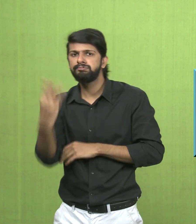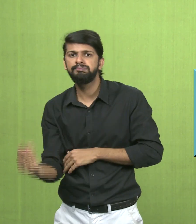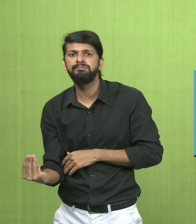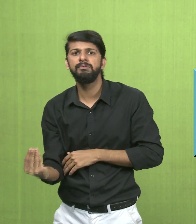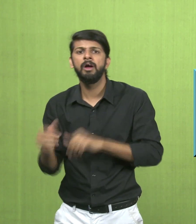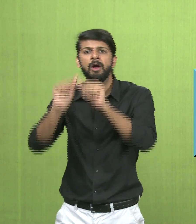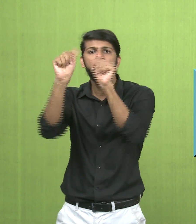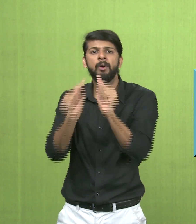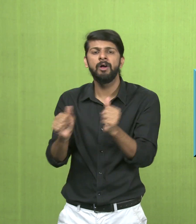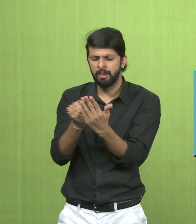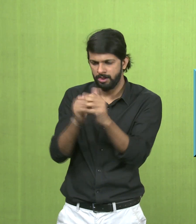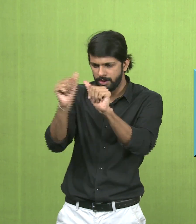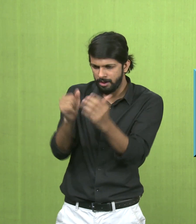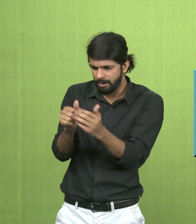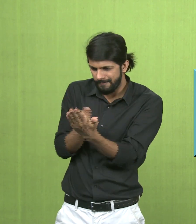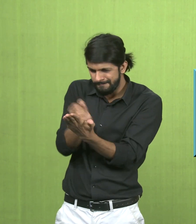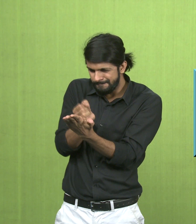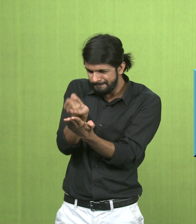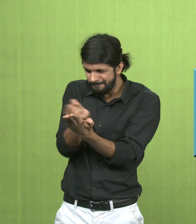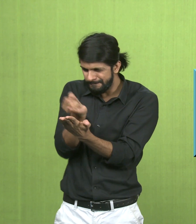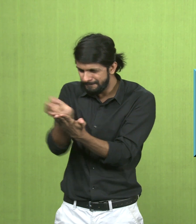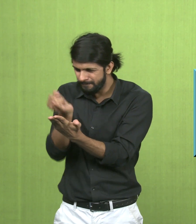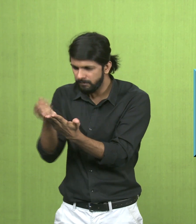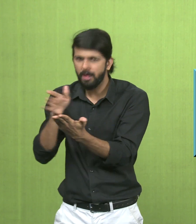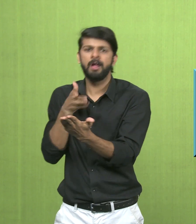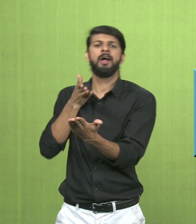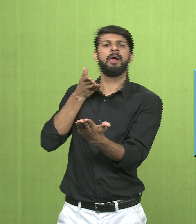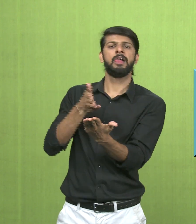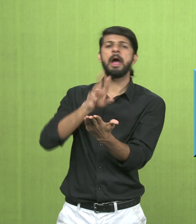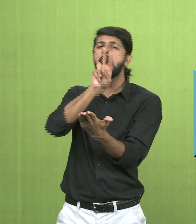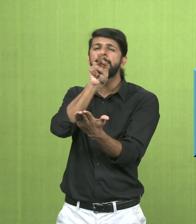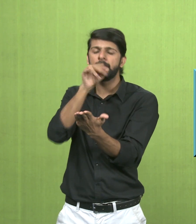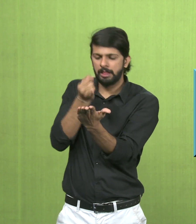of a tool to scratch the design of the elephant.